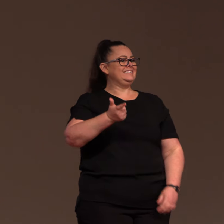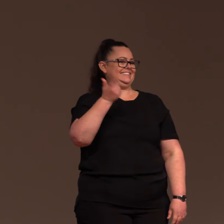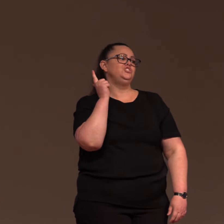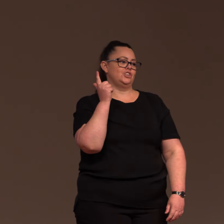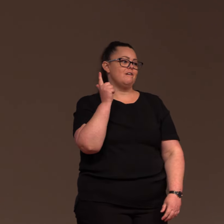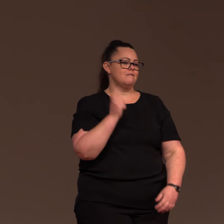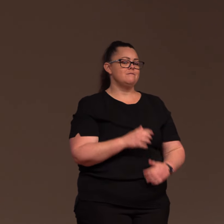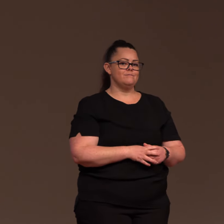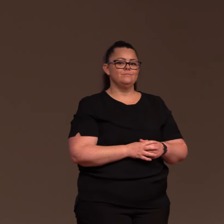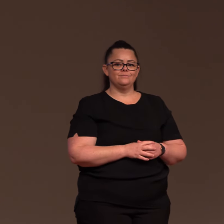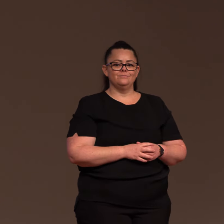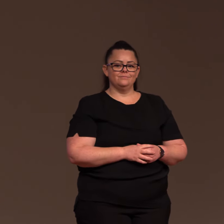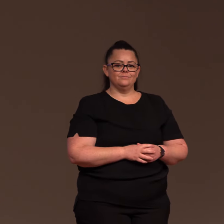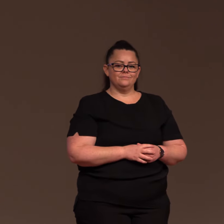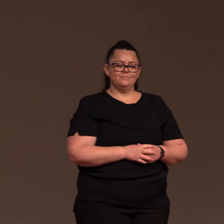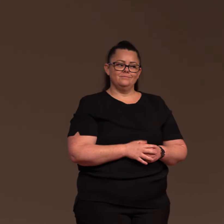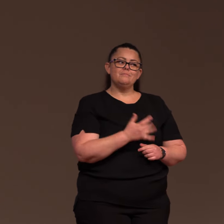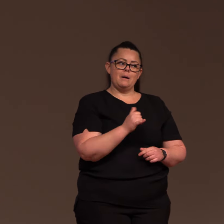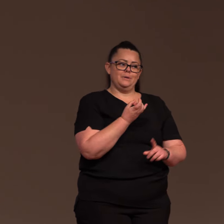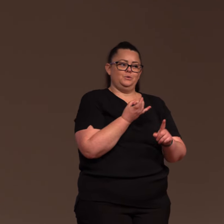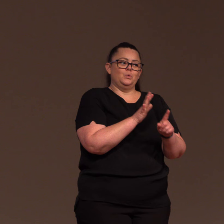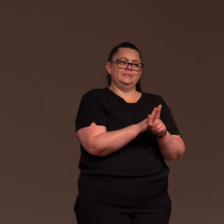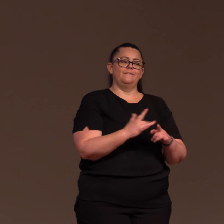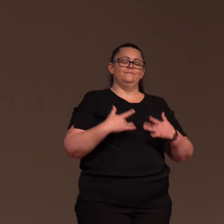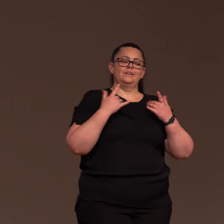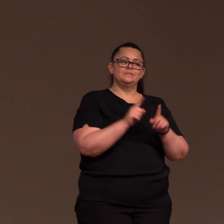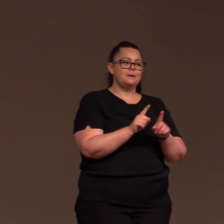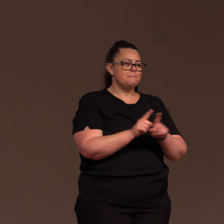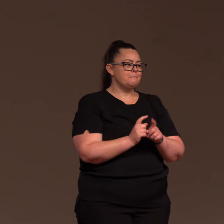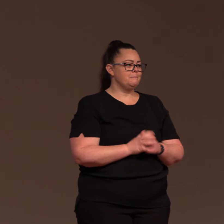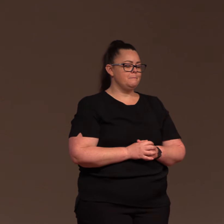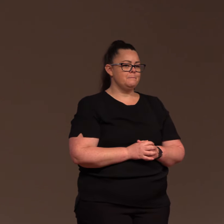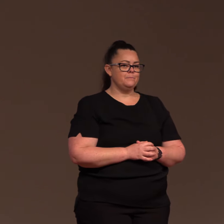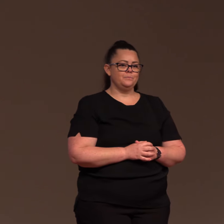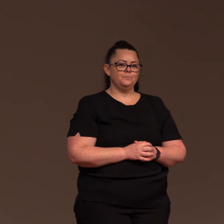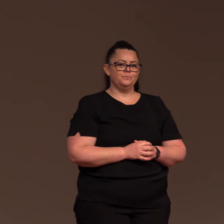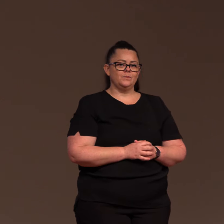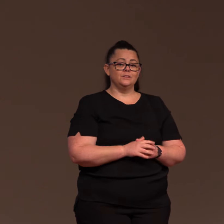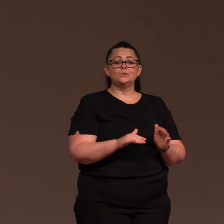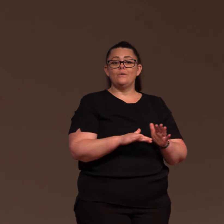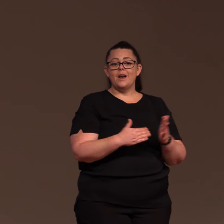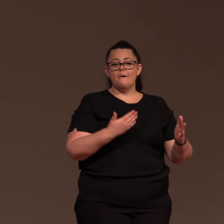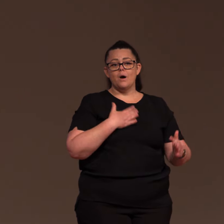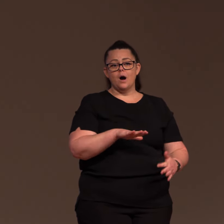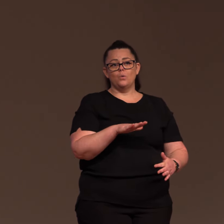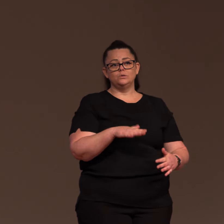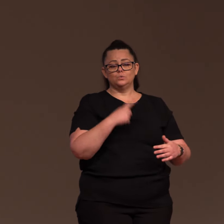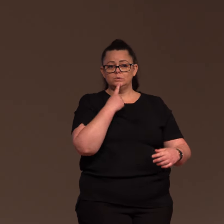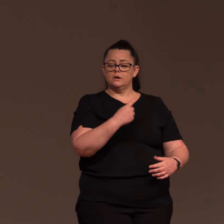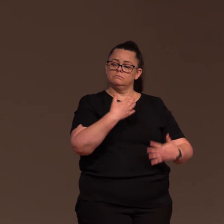sure you will all say it yourselves. So I'm going to take a little bit of an opportunity to pay tribute to them as minister for